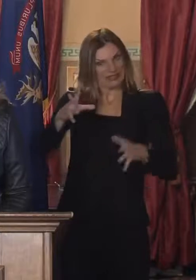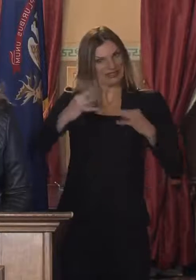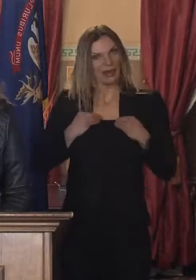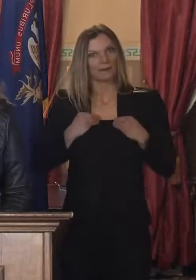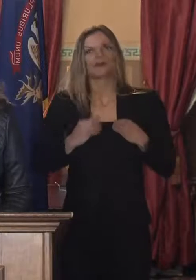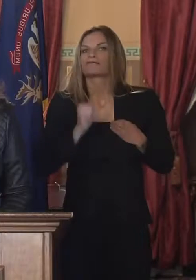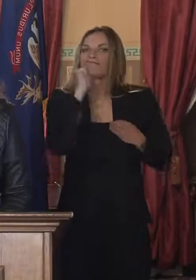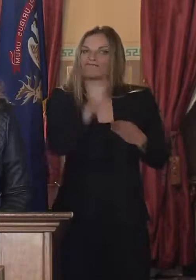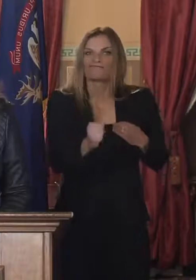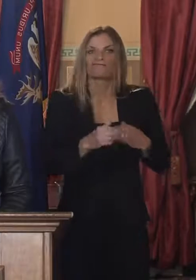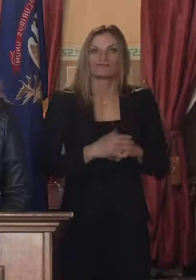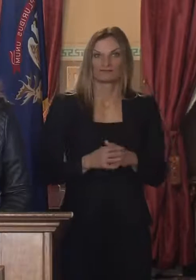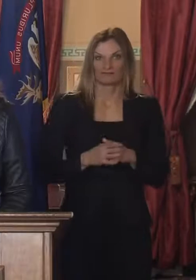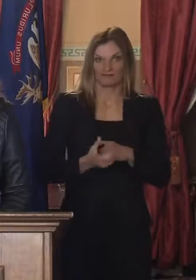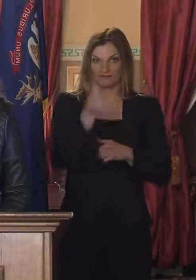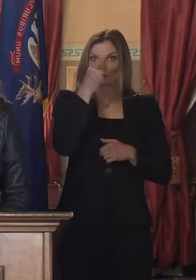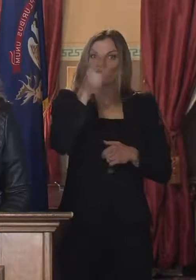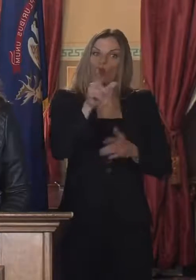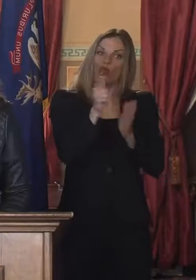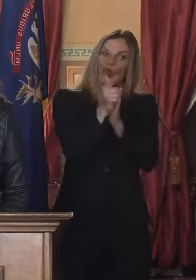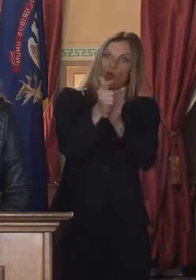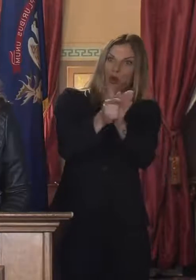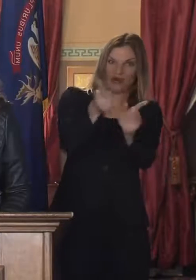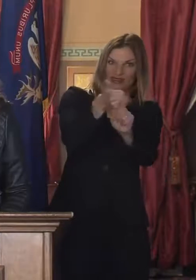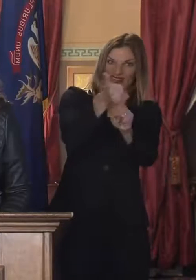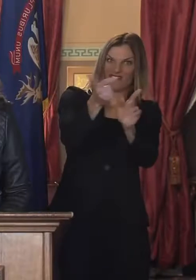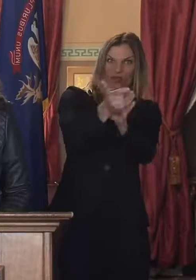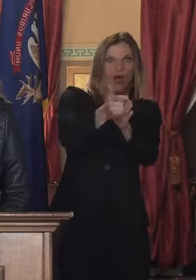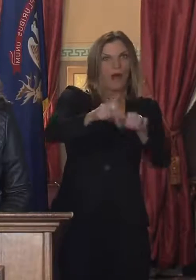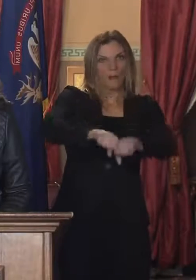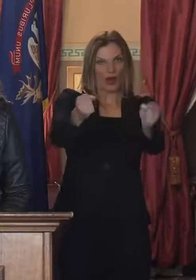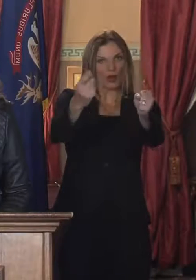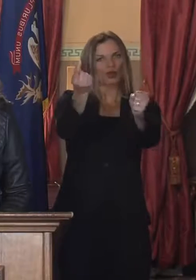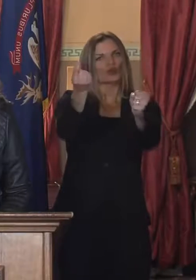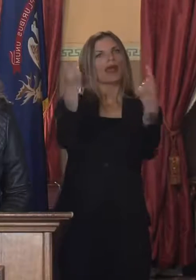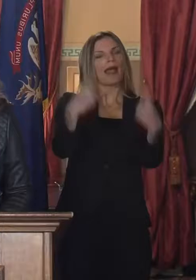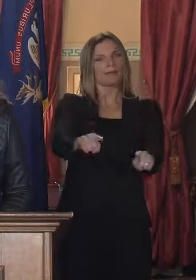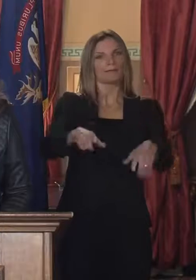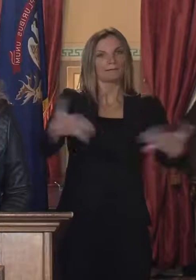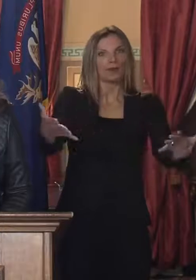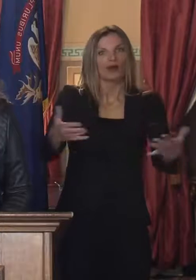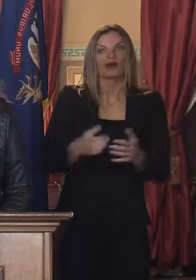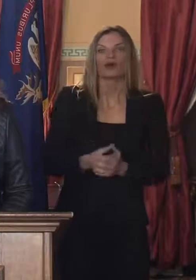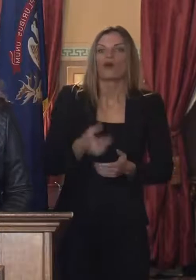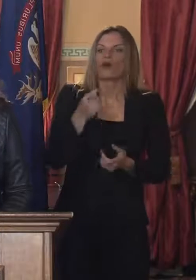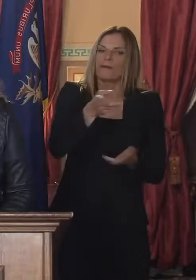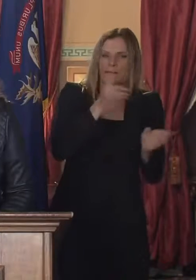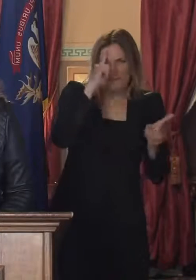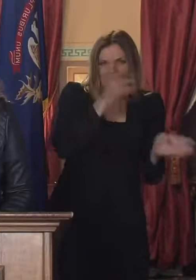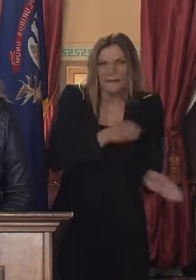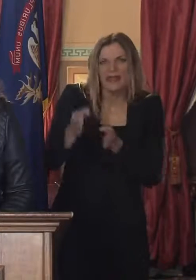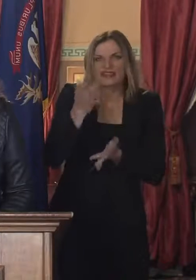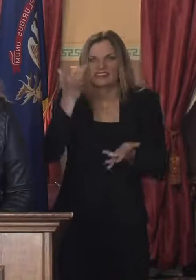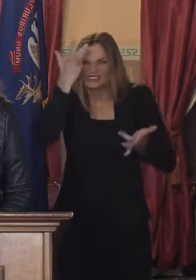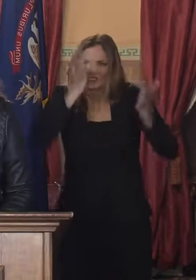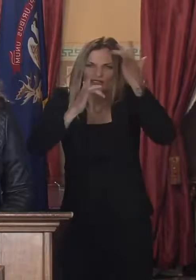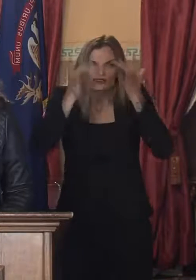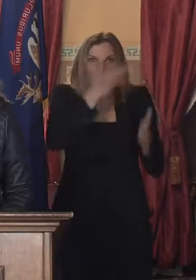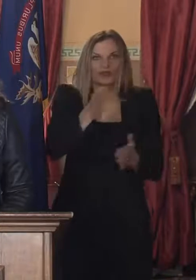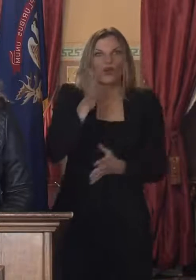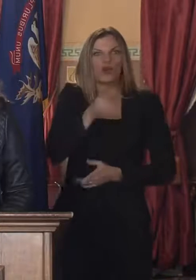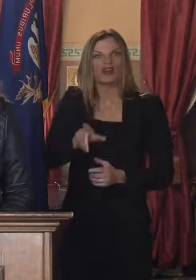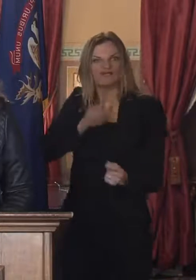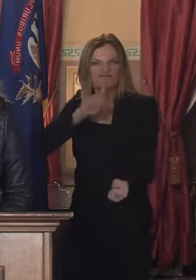If you break the law or conspire to commit heinous acts of violence against anyone, we will find